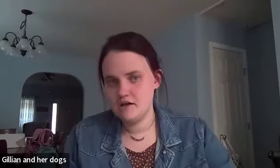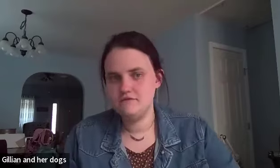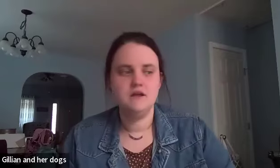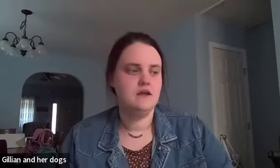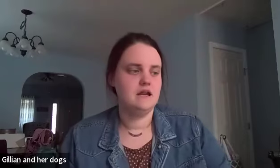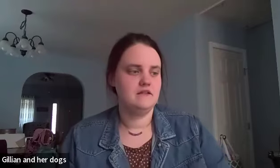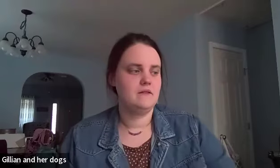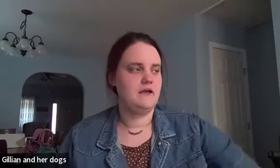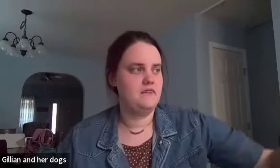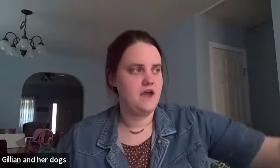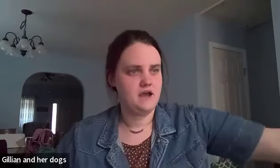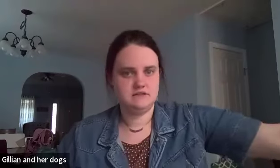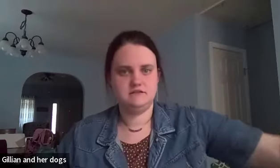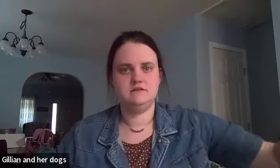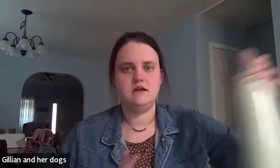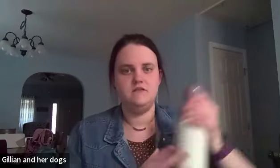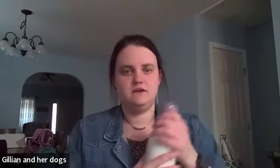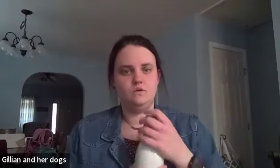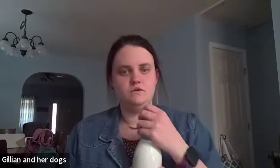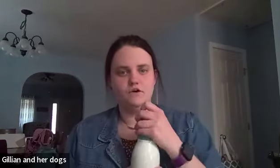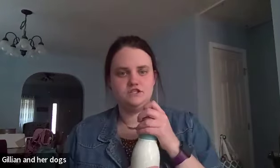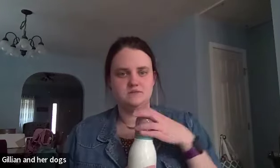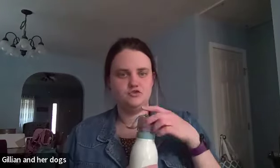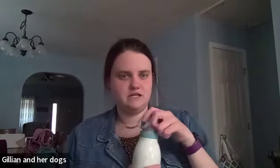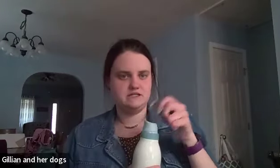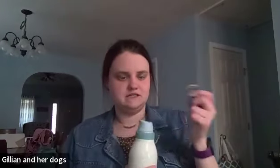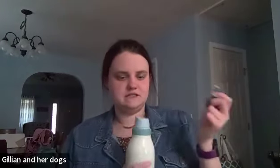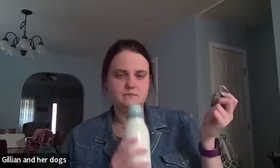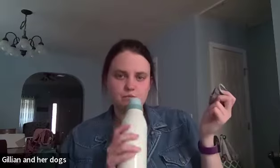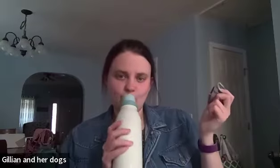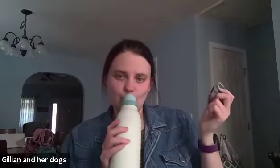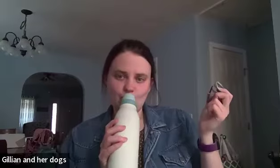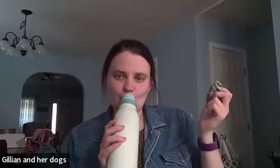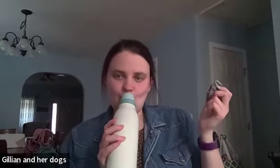of, anything like that. And then we'll move on to some phrases.